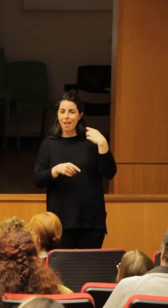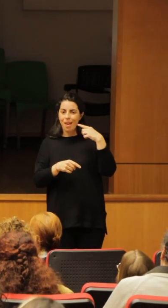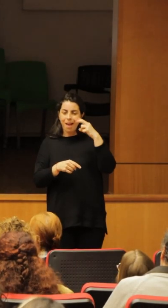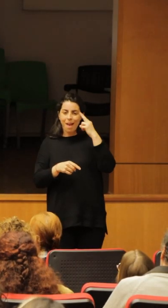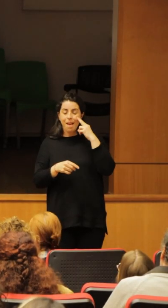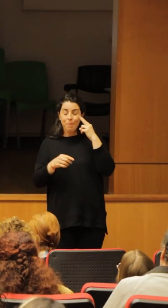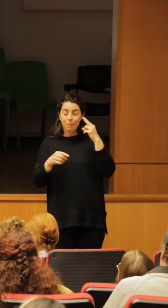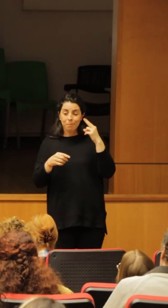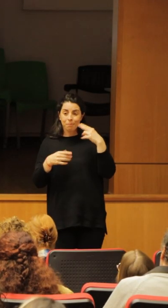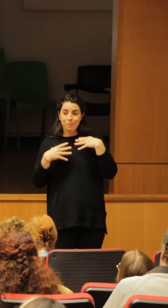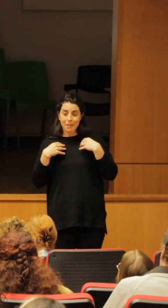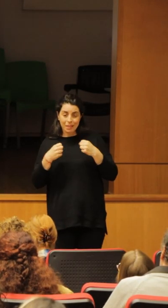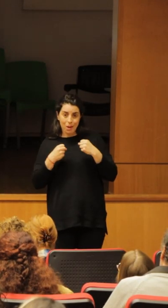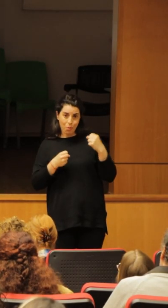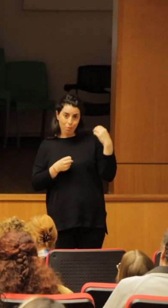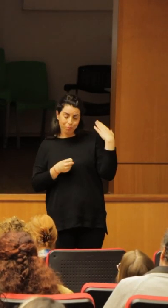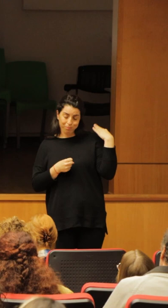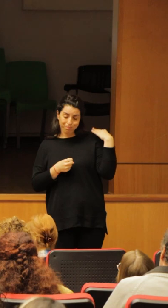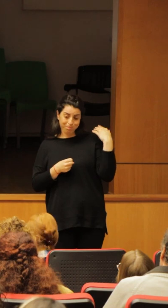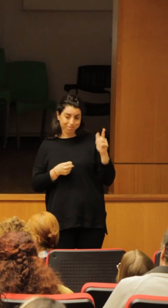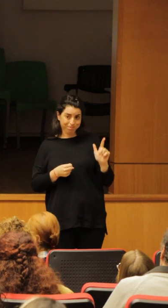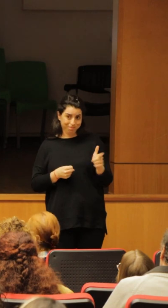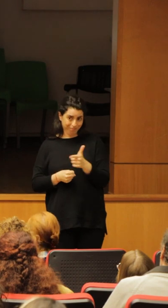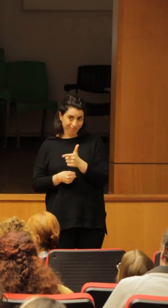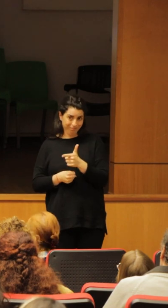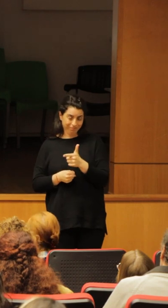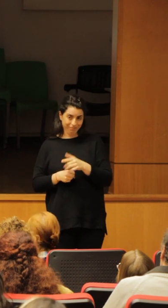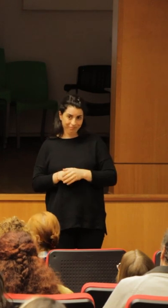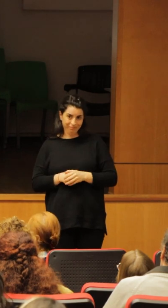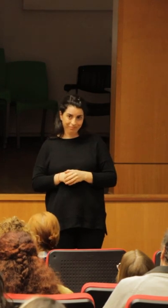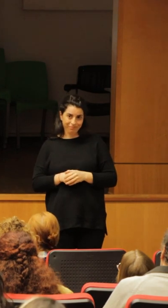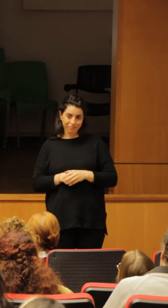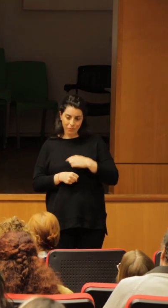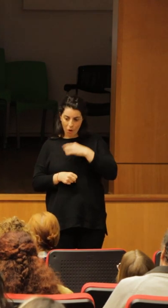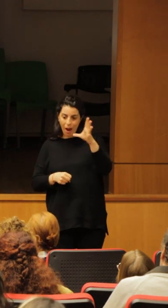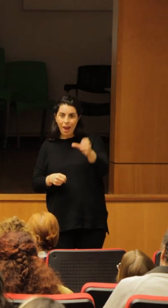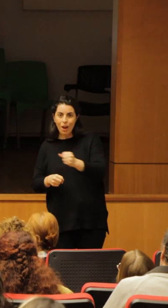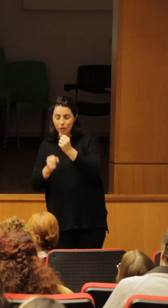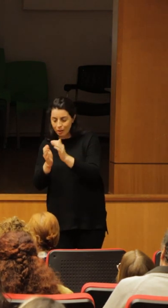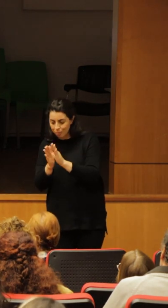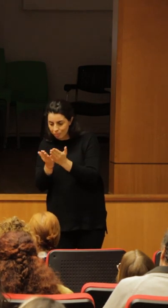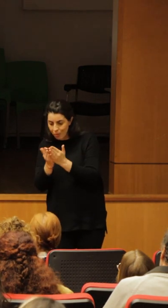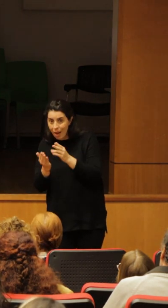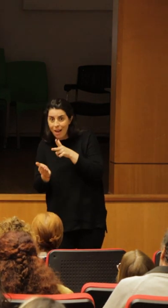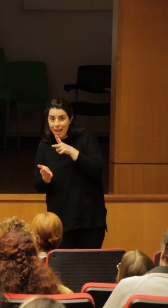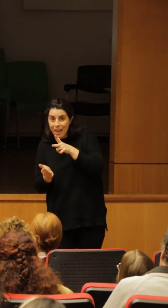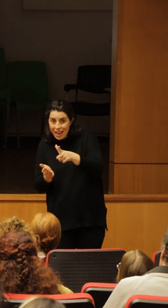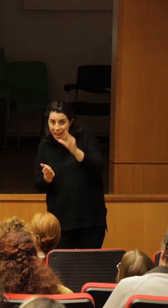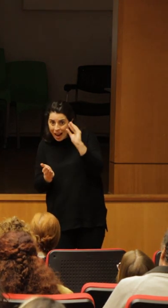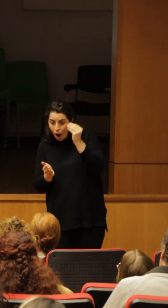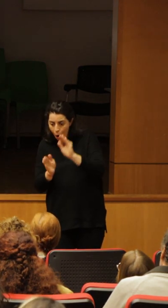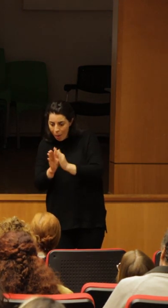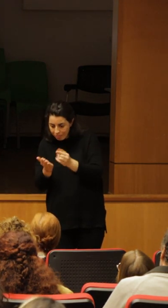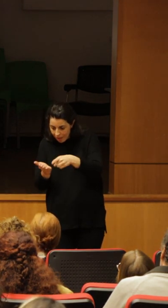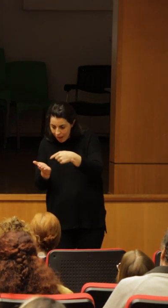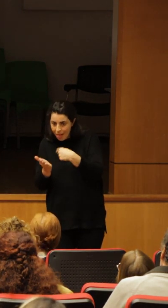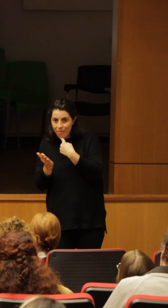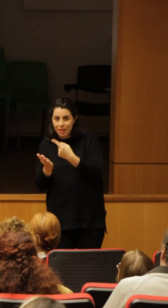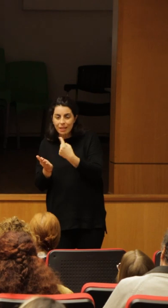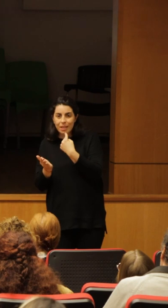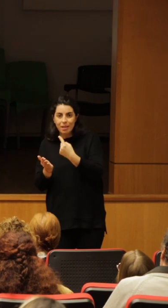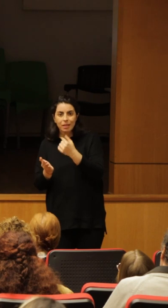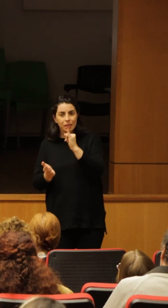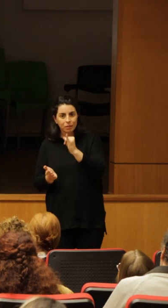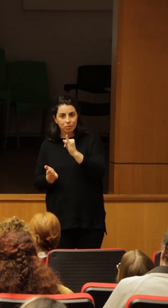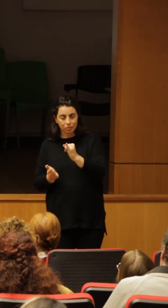uno de los diarios íntimos de una de sus hijas más jóvenes. And the worst winter was not even the wartime winter,